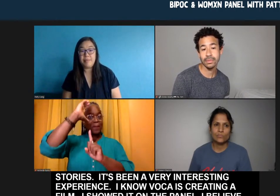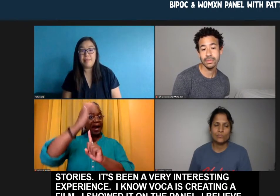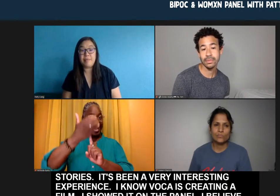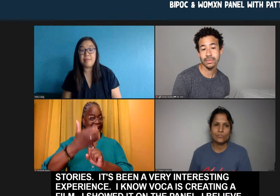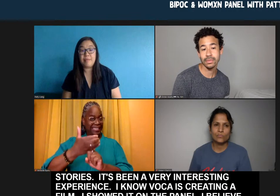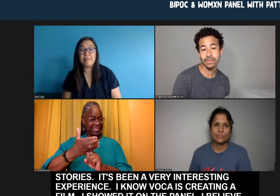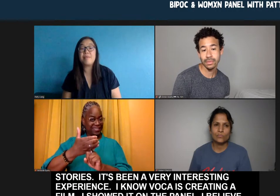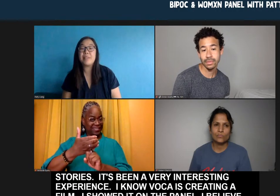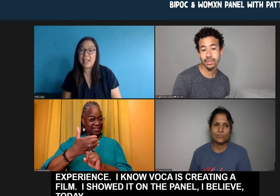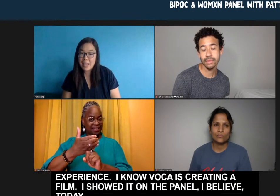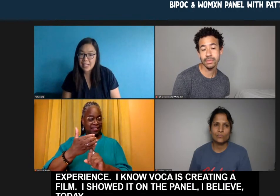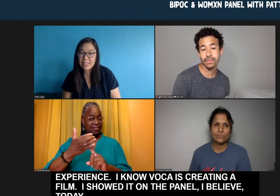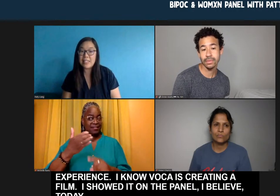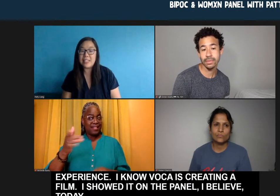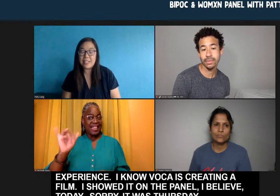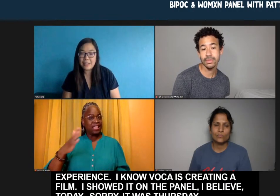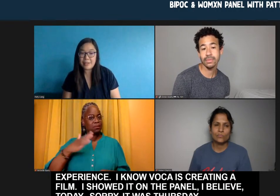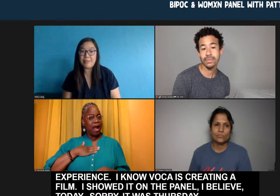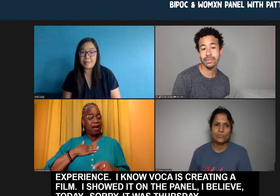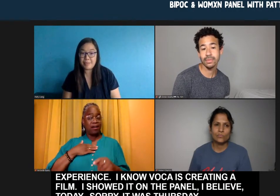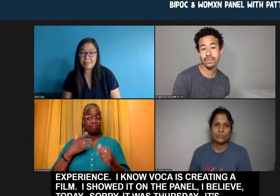We Were the,